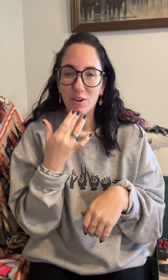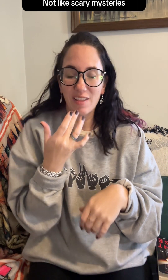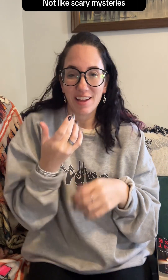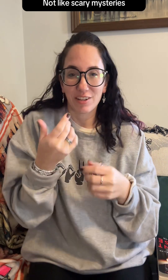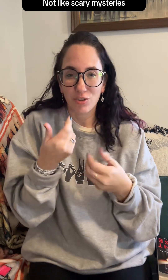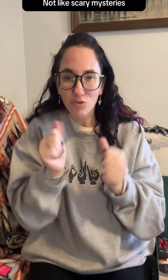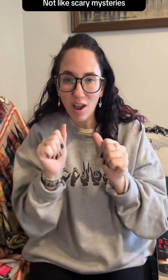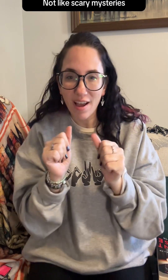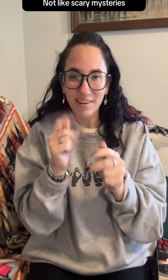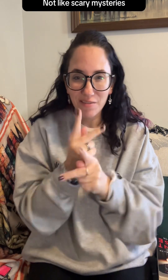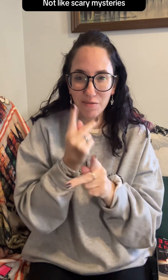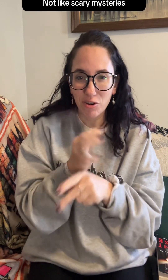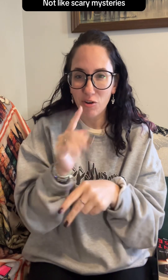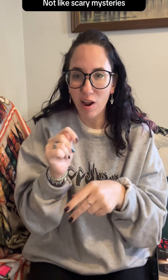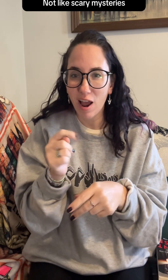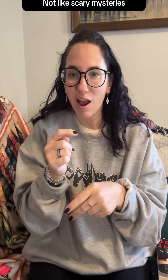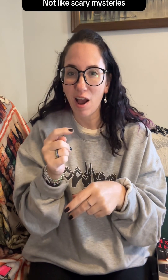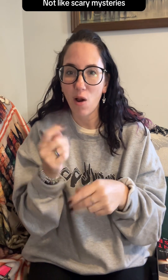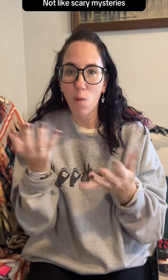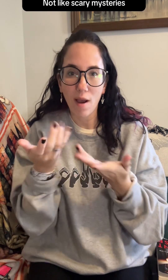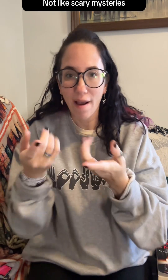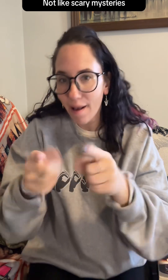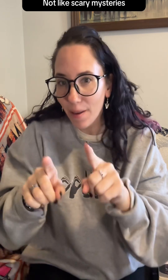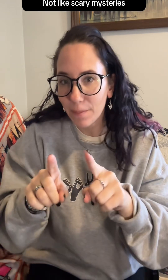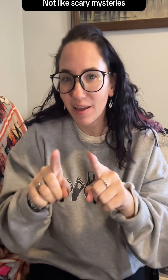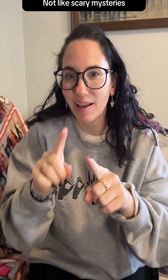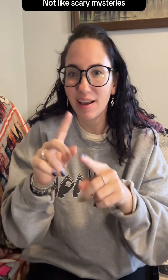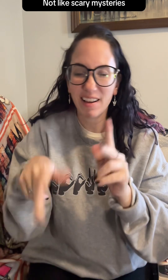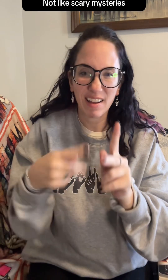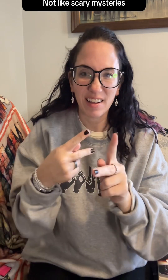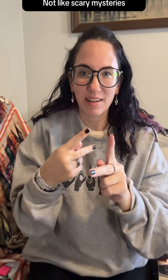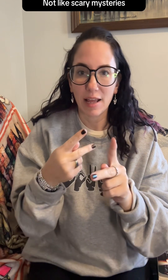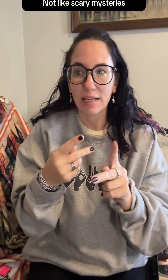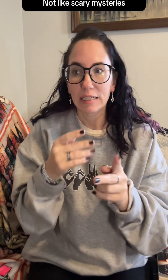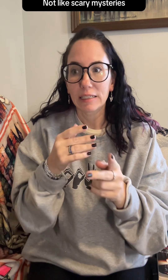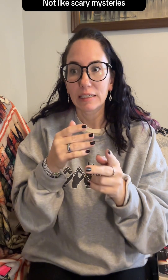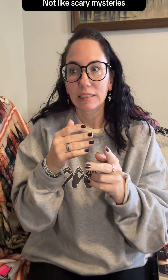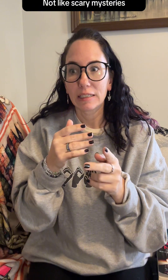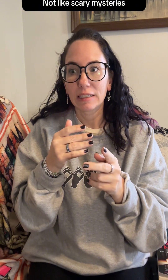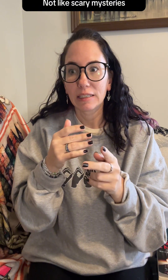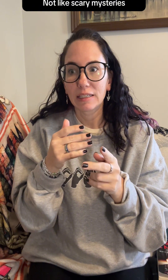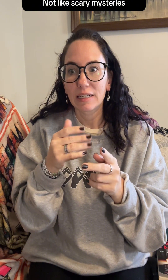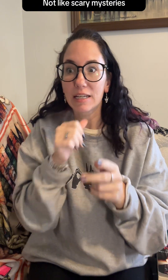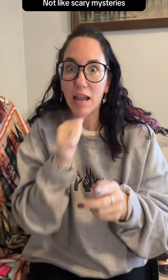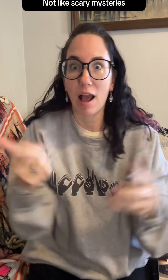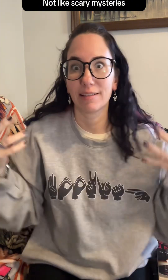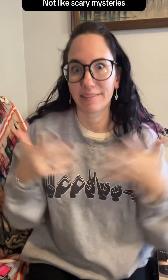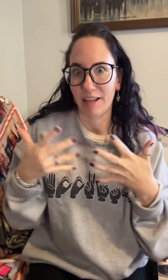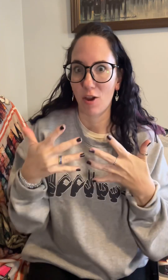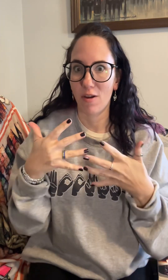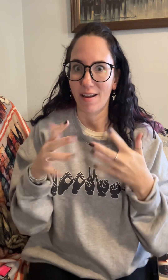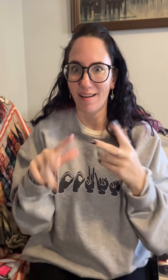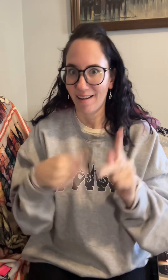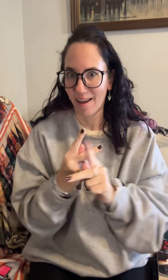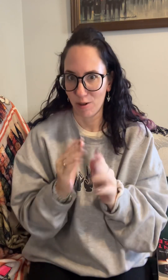I prefer just trying to figure out, like, not scary mysteries.